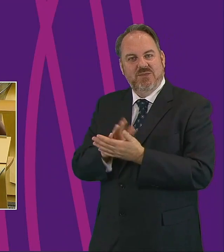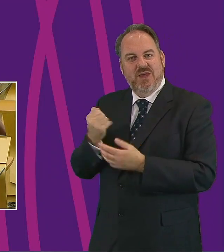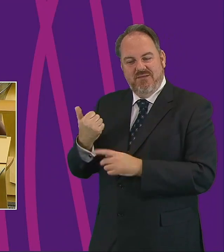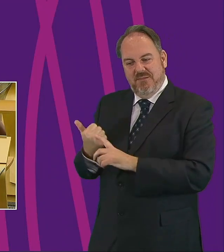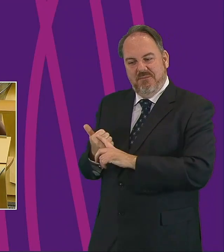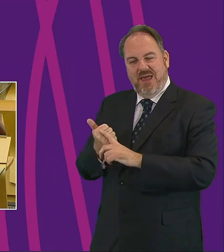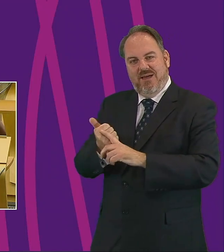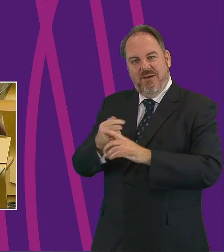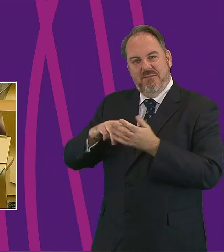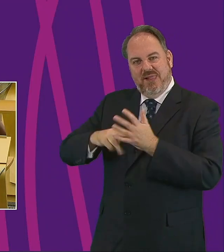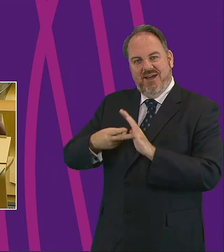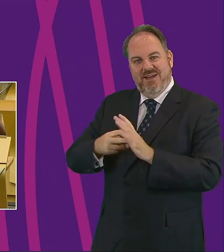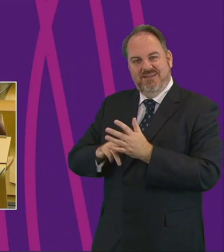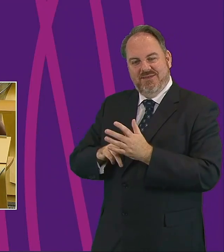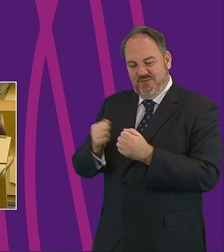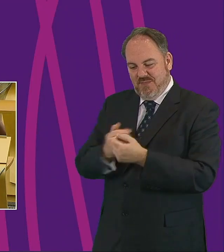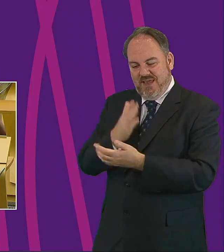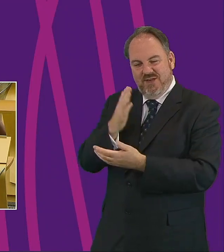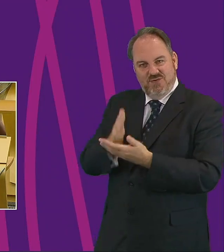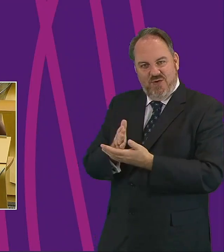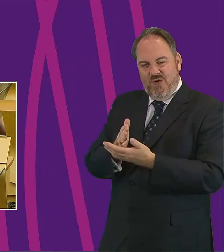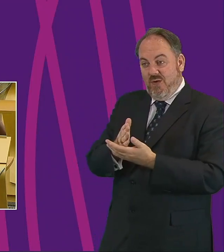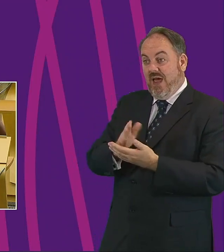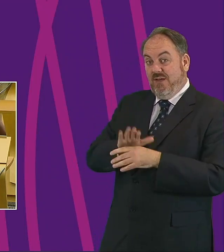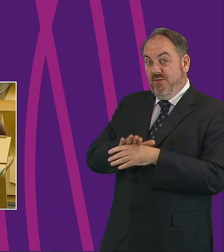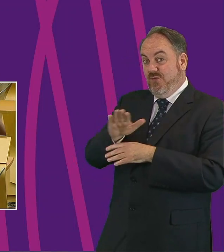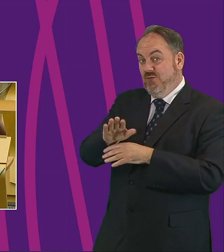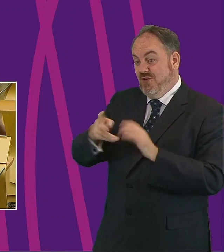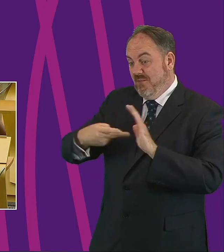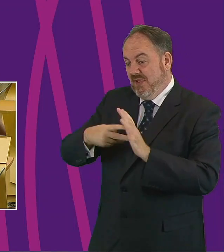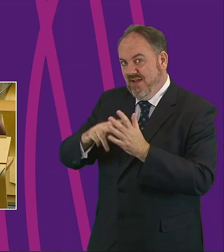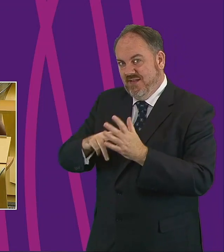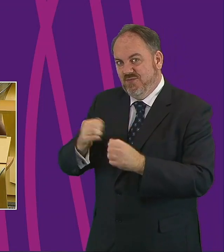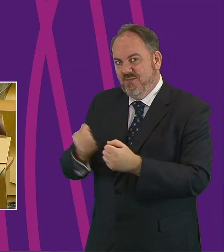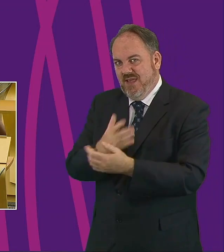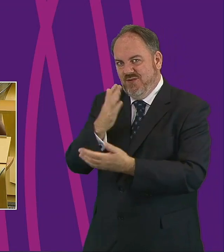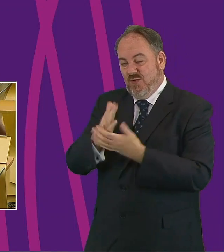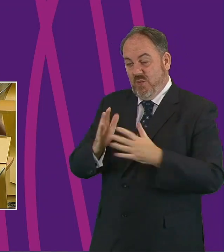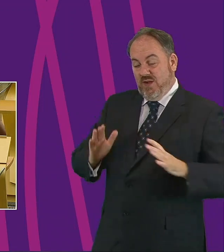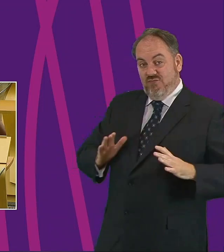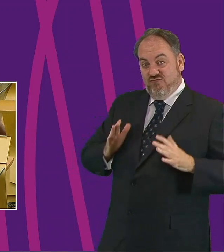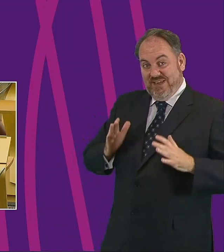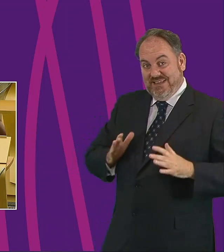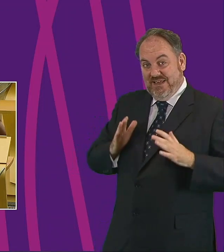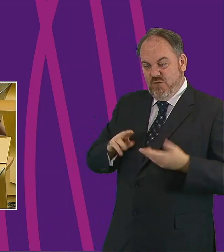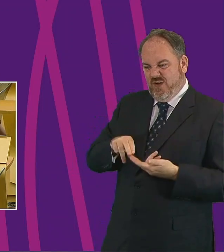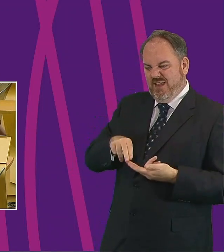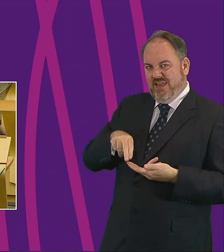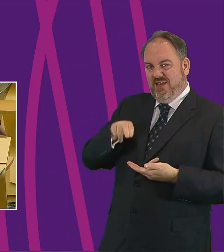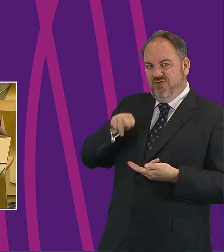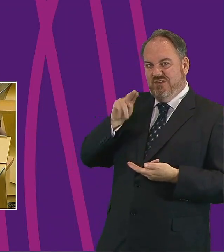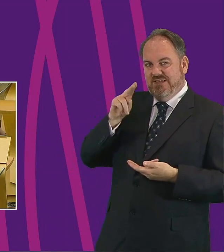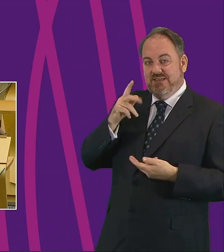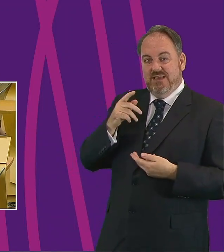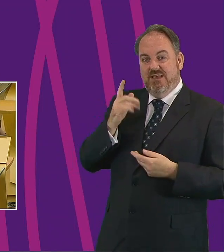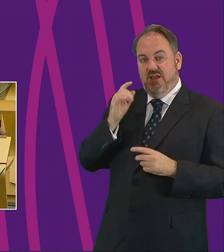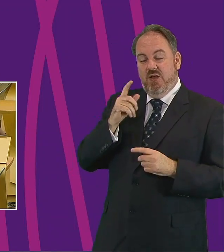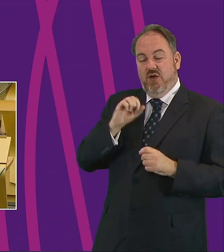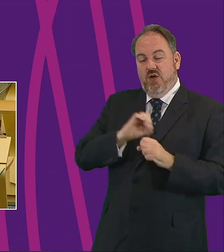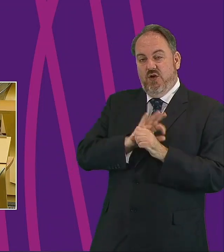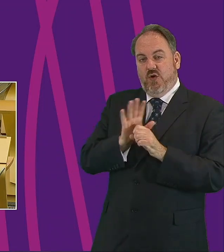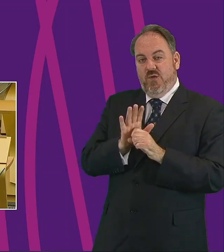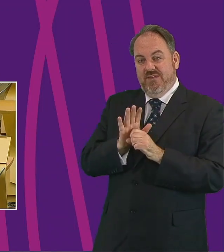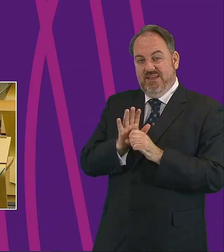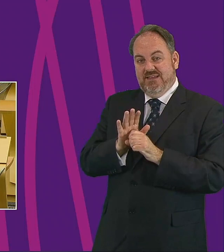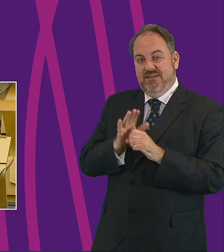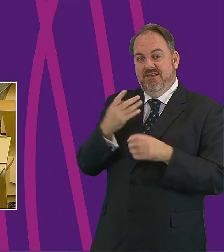capacity this week, and we've got further medium to long-term plans for the permanent increase in capacity. I think it's really important to be clear